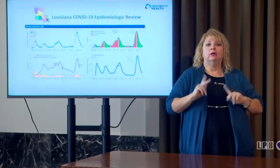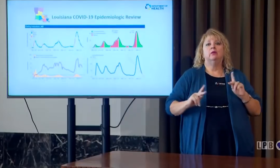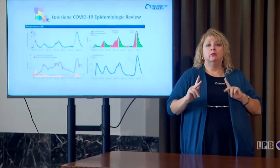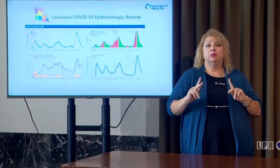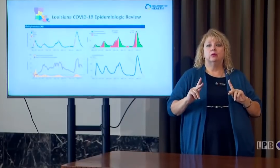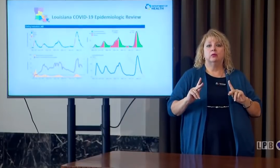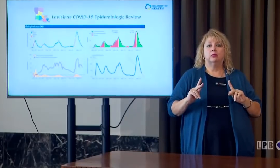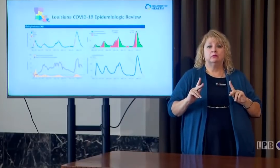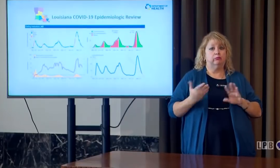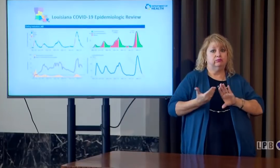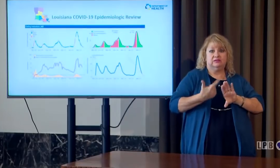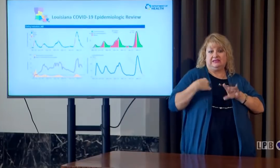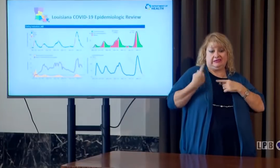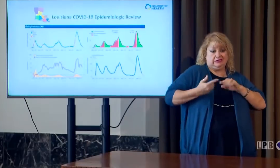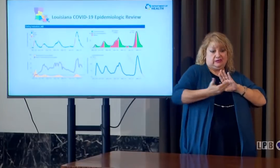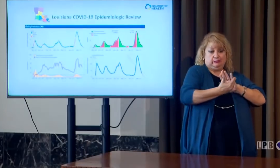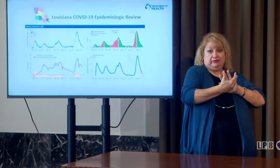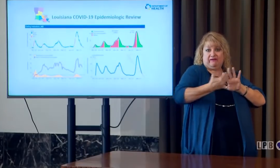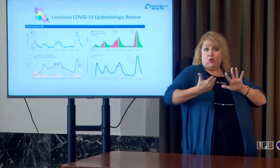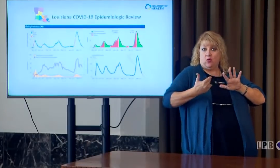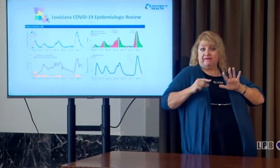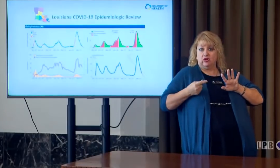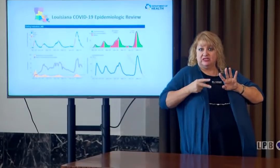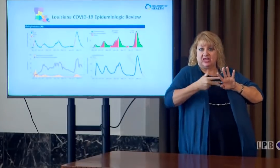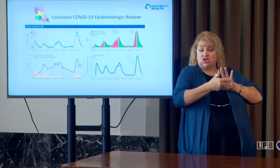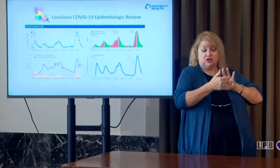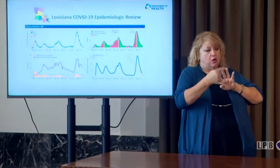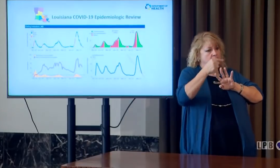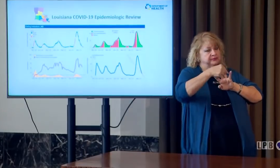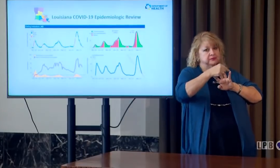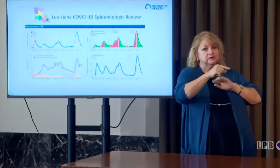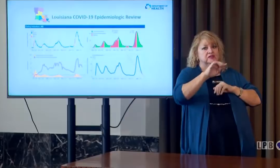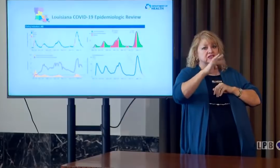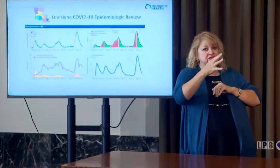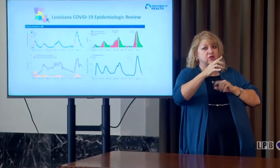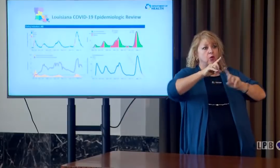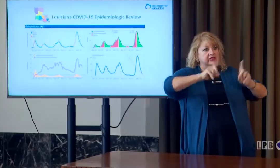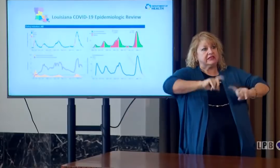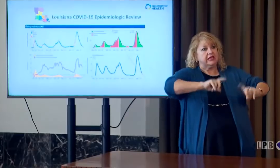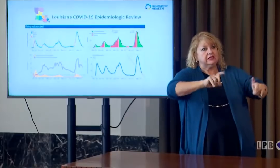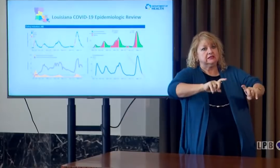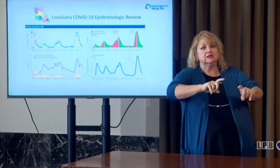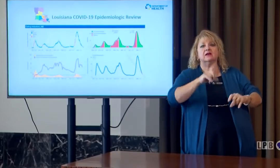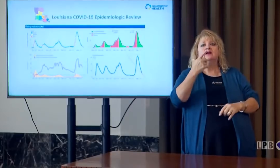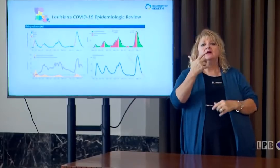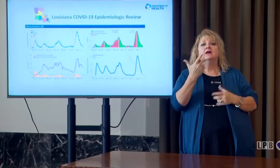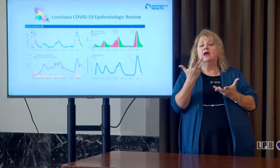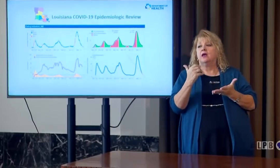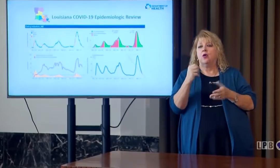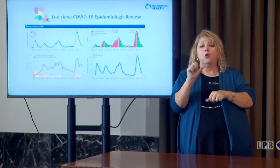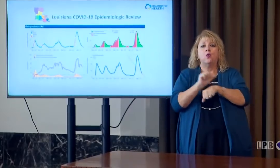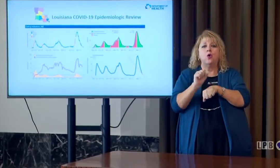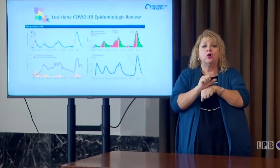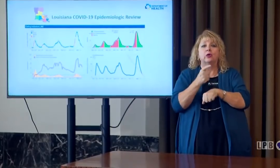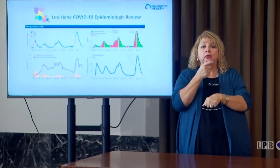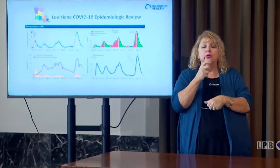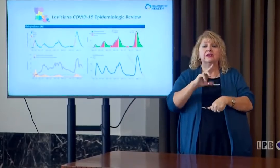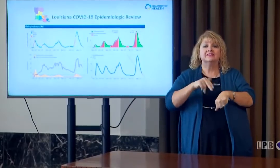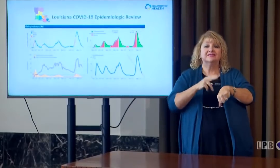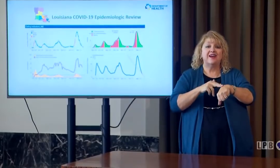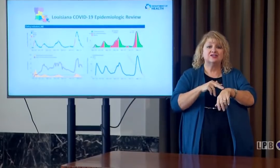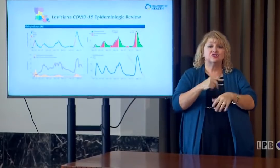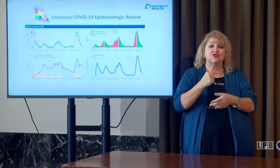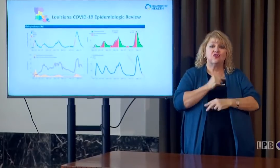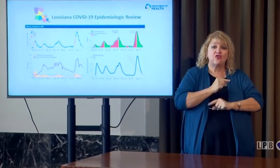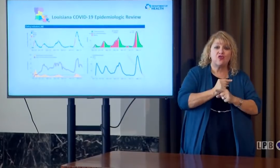points in the pandemic. And that's thanks to the hard work of our National Guard colleagues, of the Department of Health, and many other